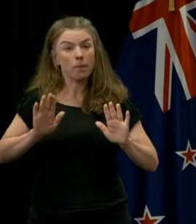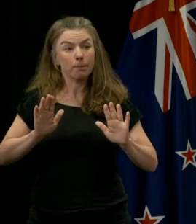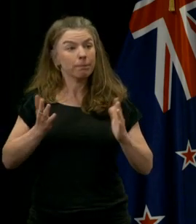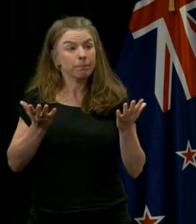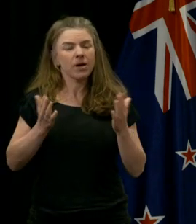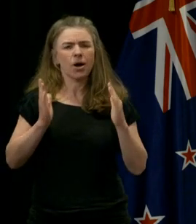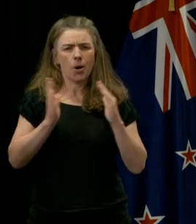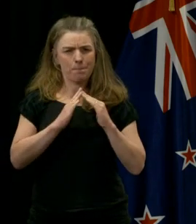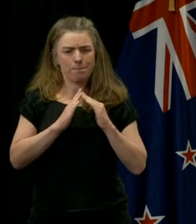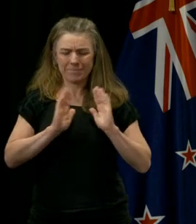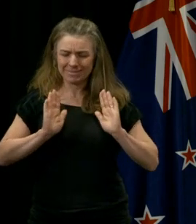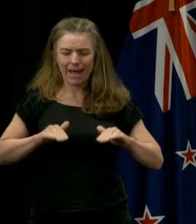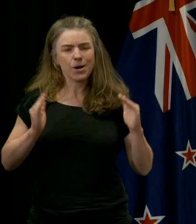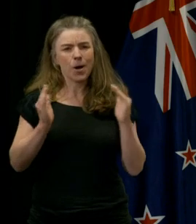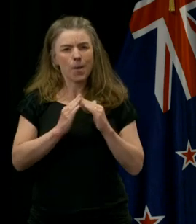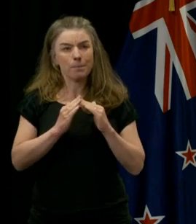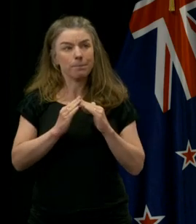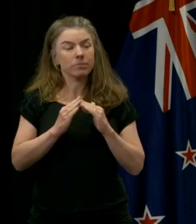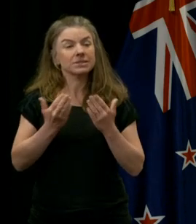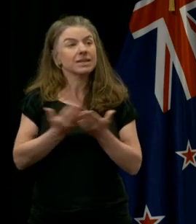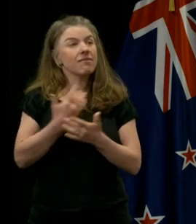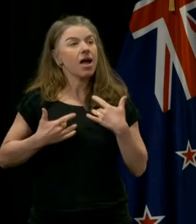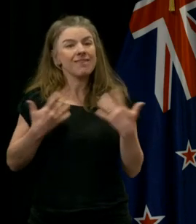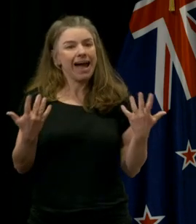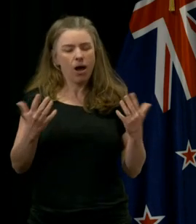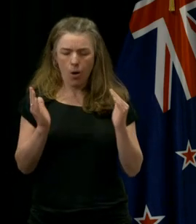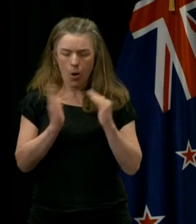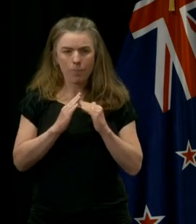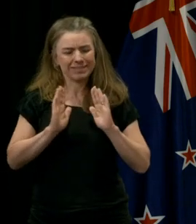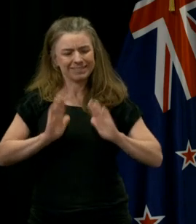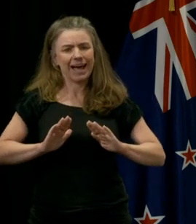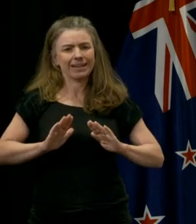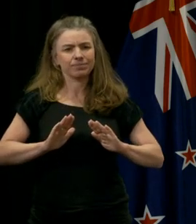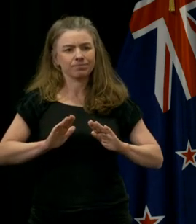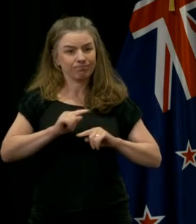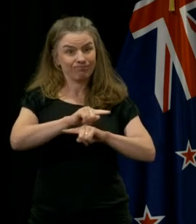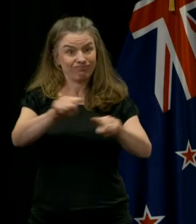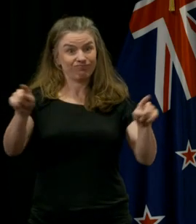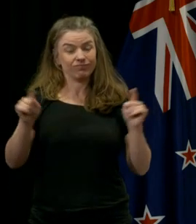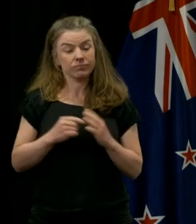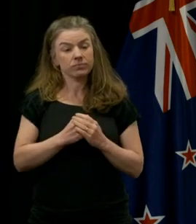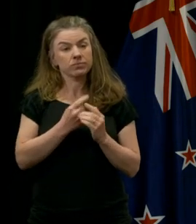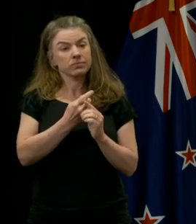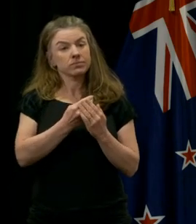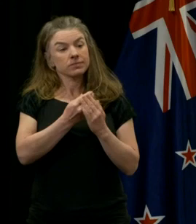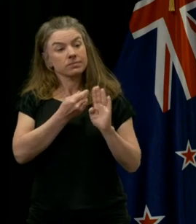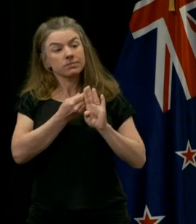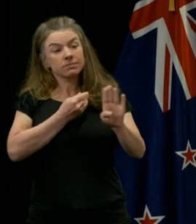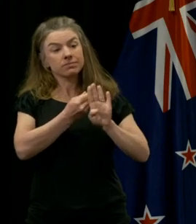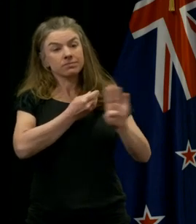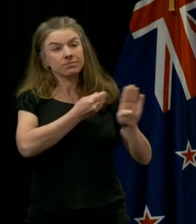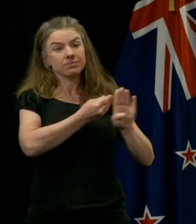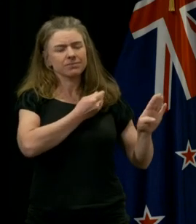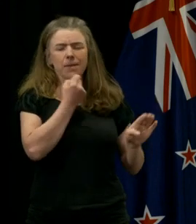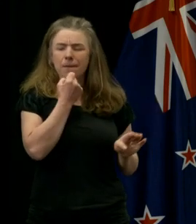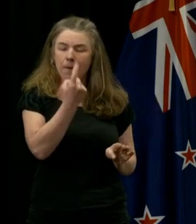home. That's how we will save lives. Isolation and physical distancing from other people is key to